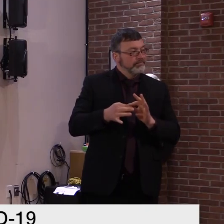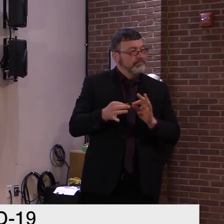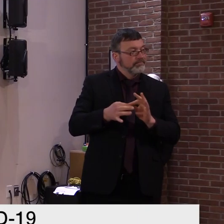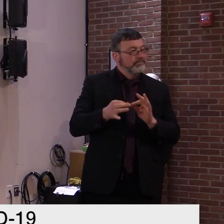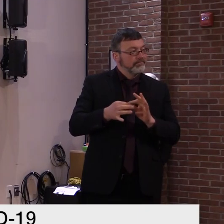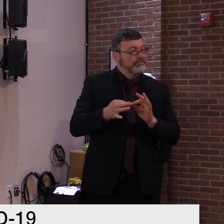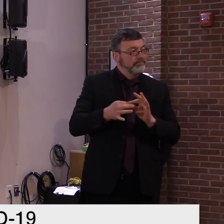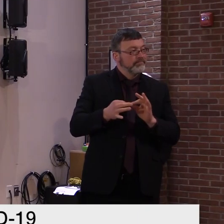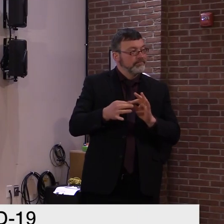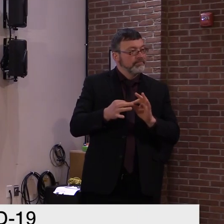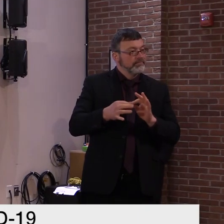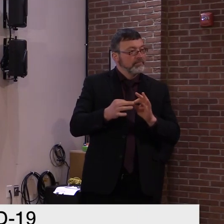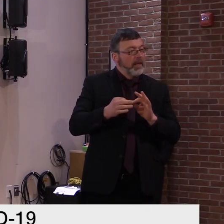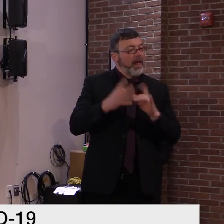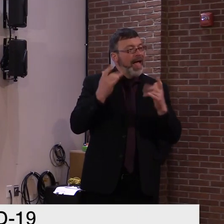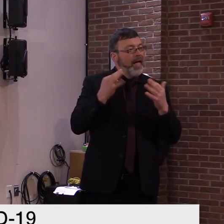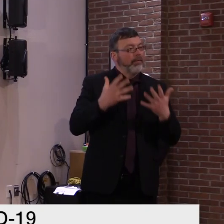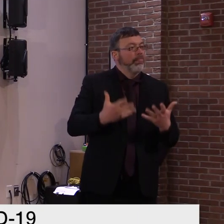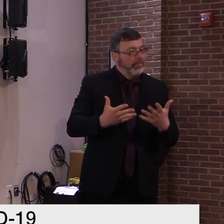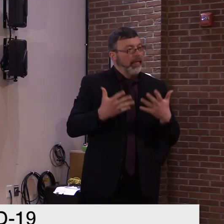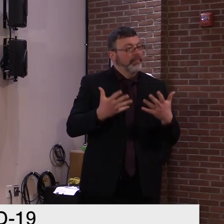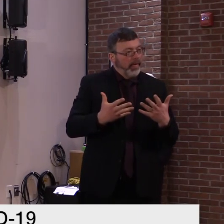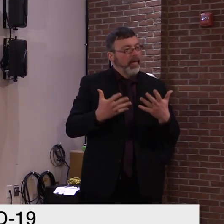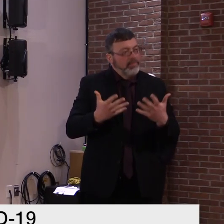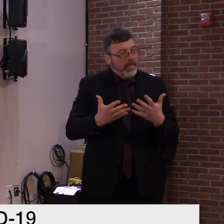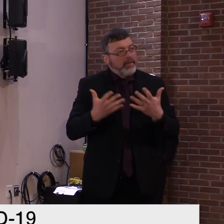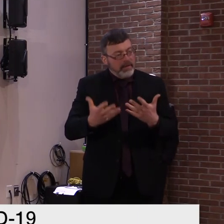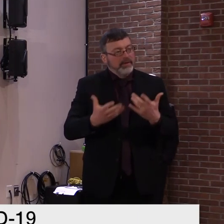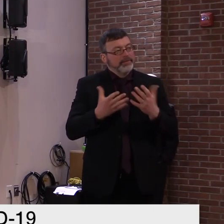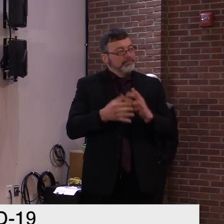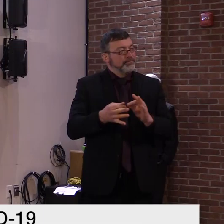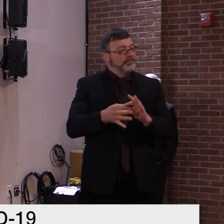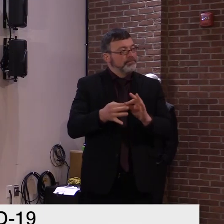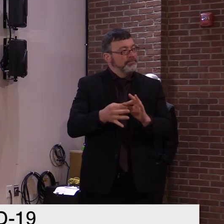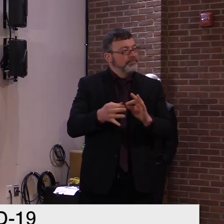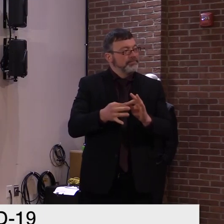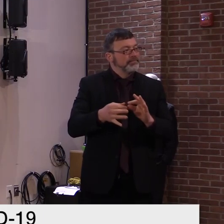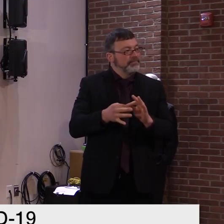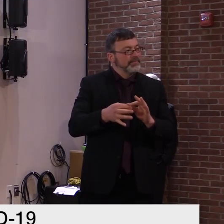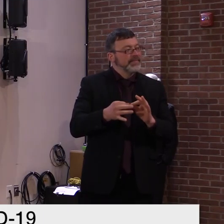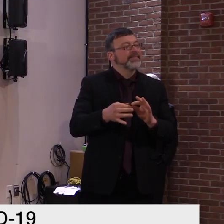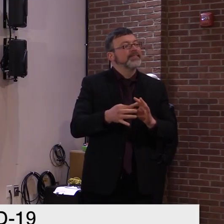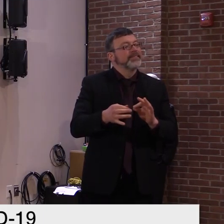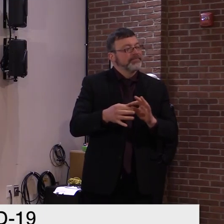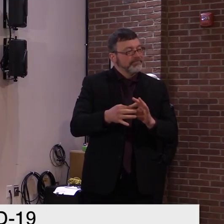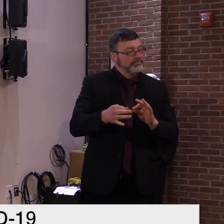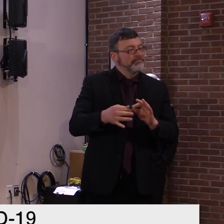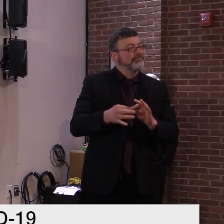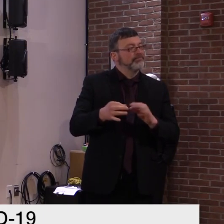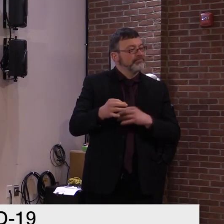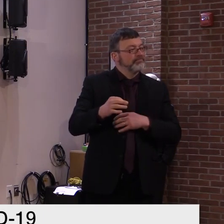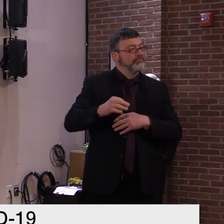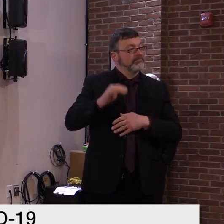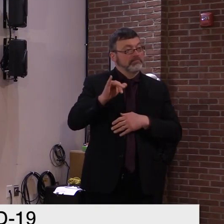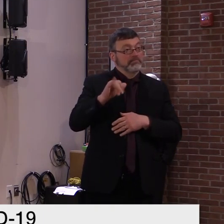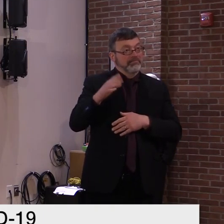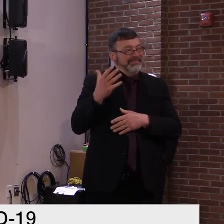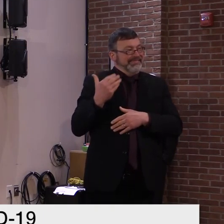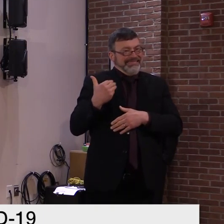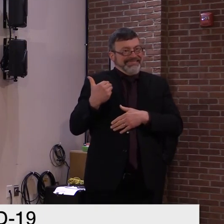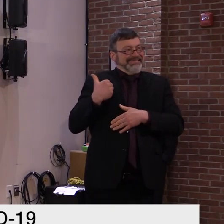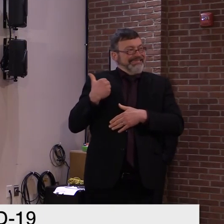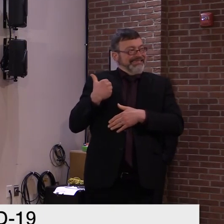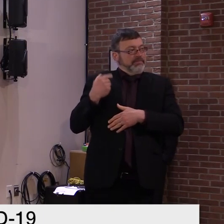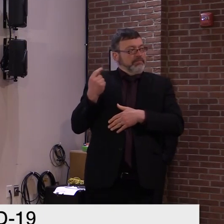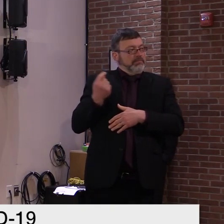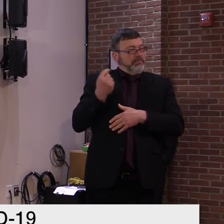Thanks. Something happened at the last conference, and I was cut off before I could thank you guys